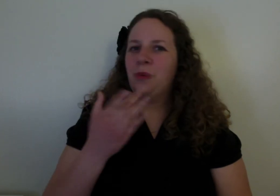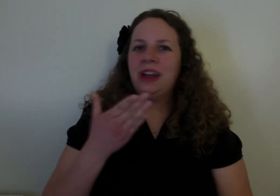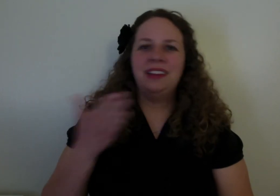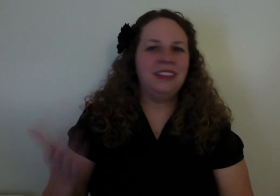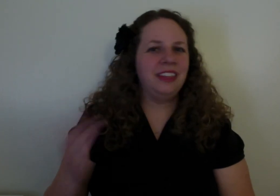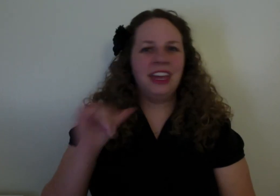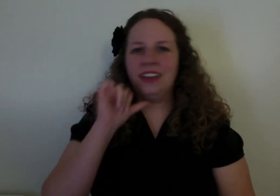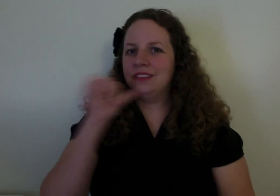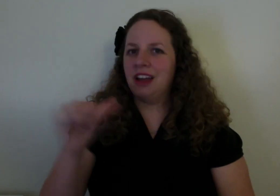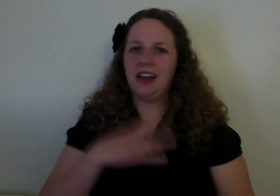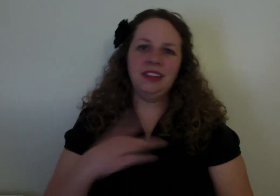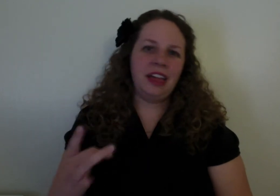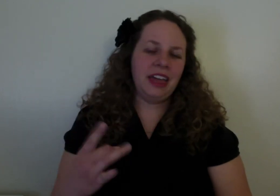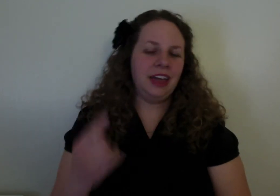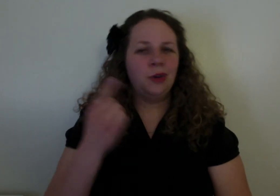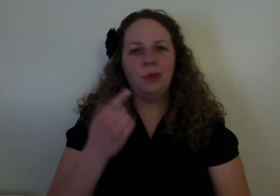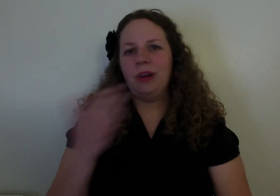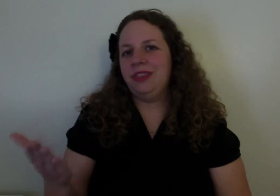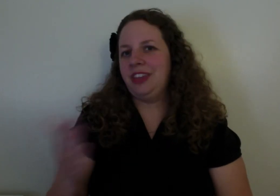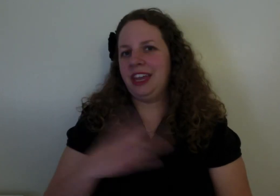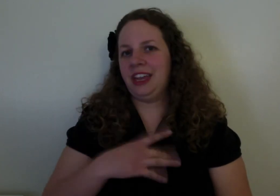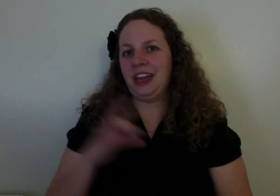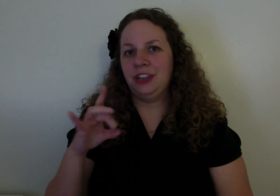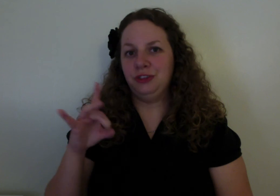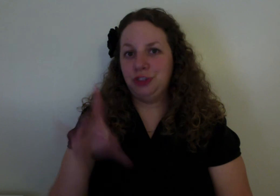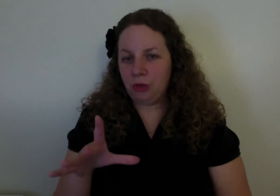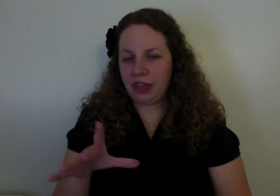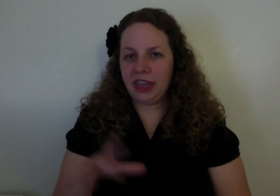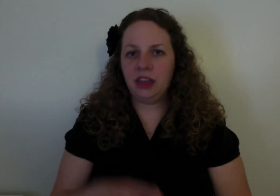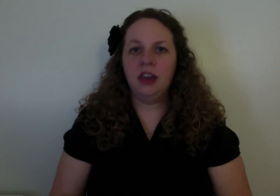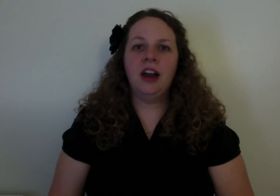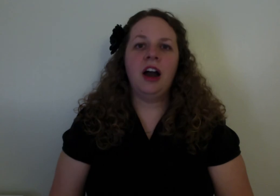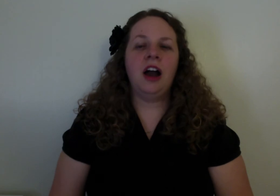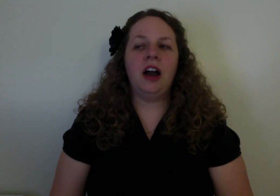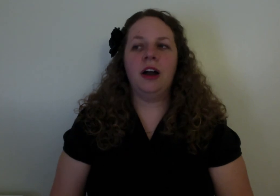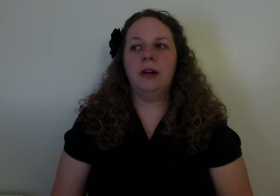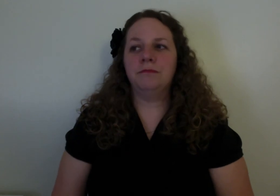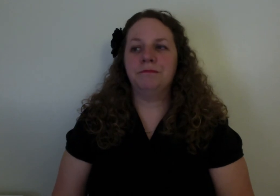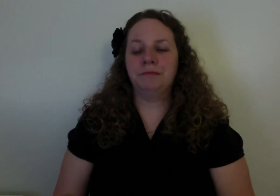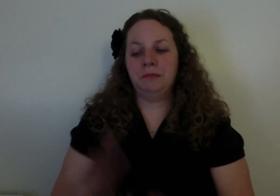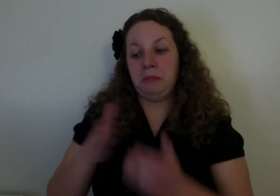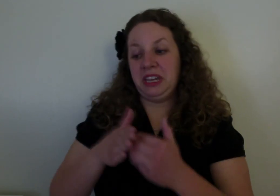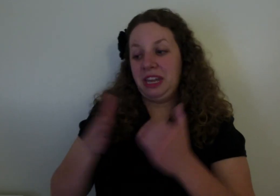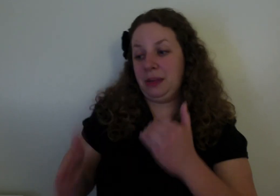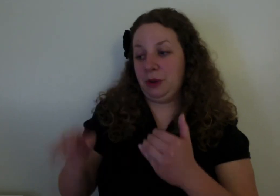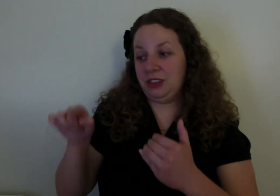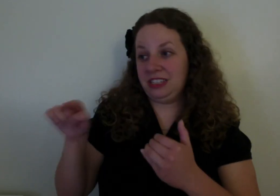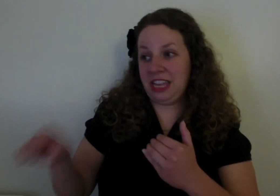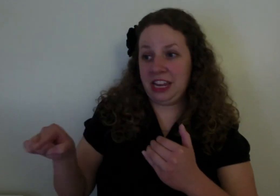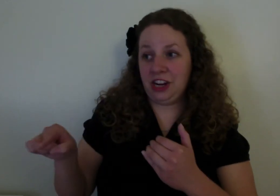one thing not like, one thing I don't like. My neighbors